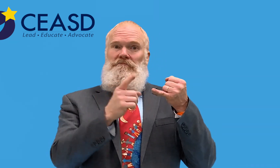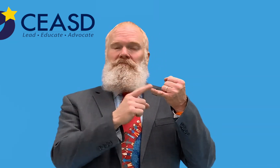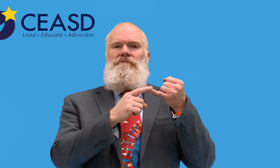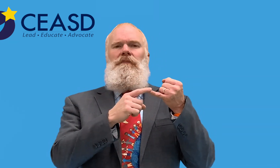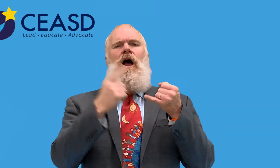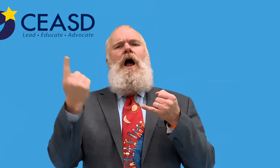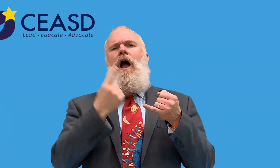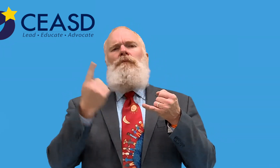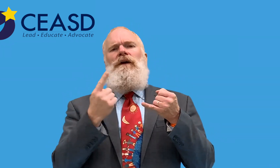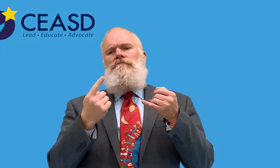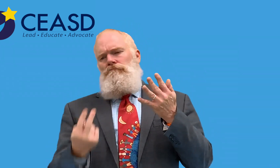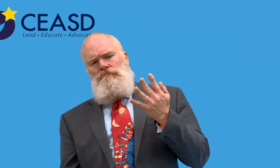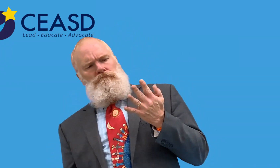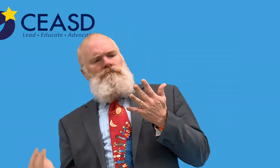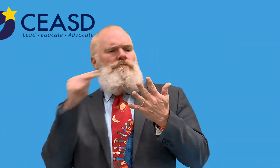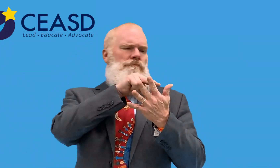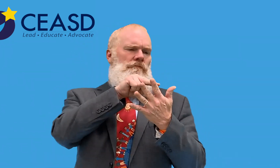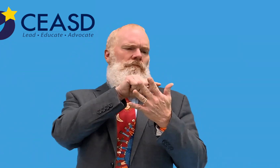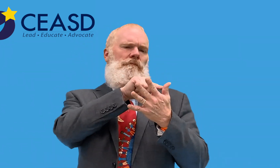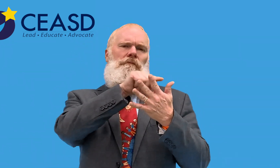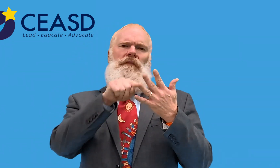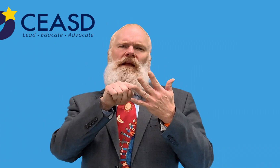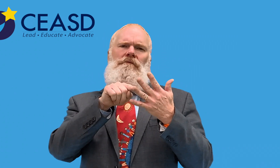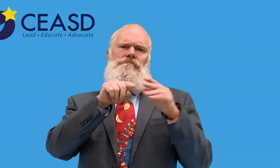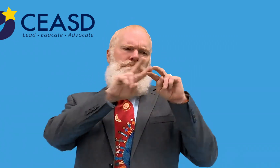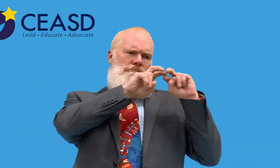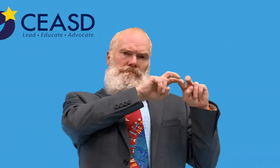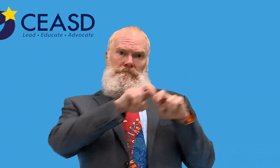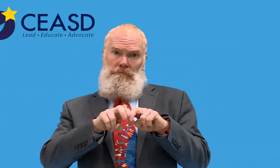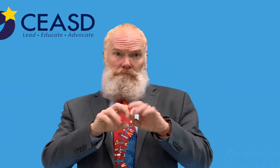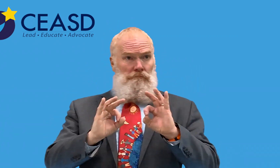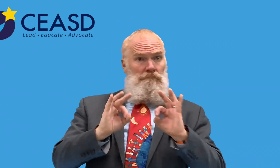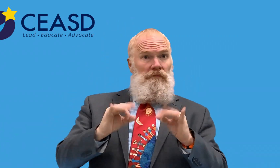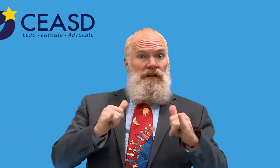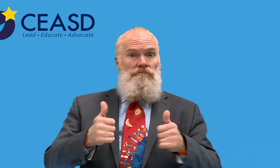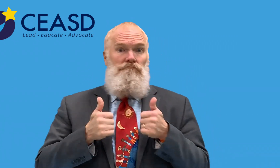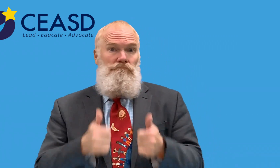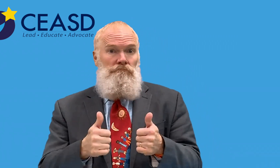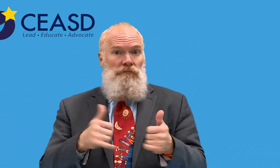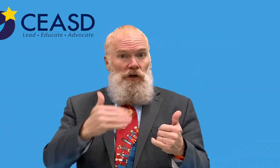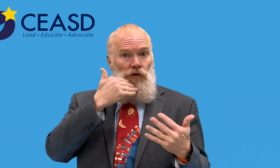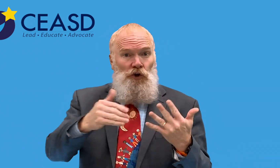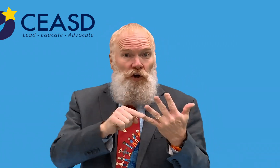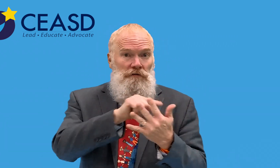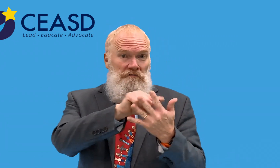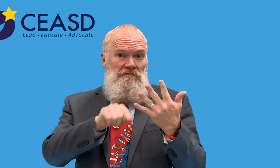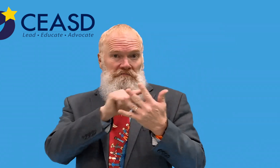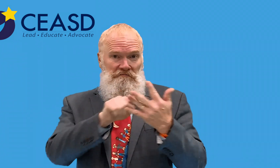arise, we will consider those and how they relate to our mission of seeing all children thrive. We have developed and honed a